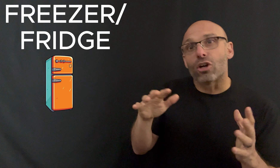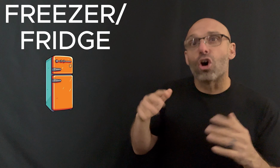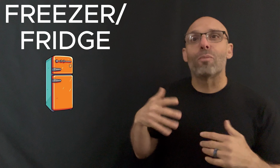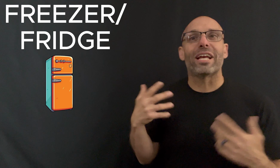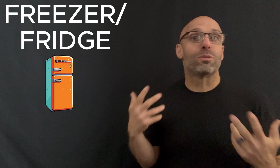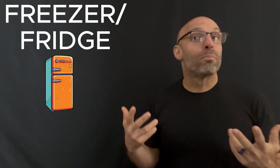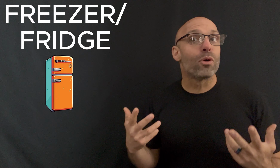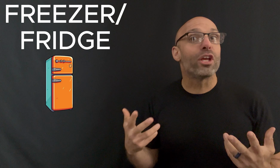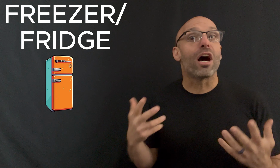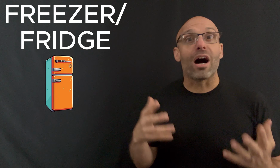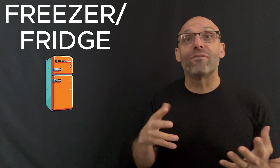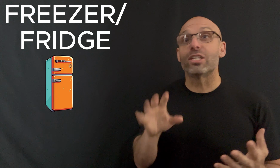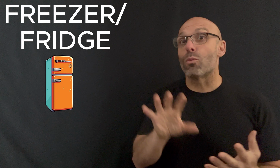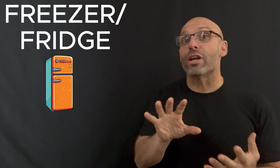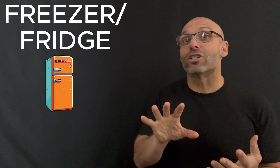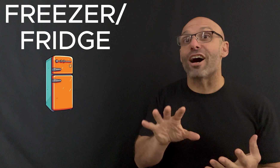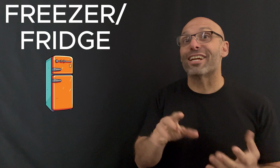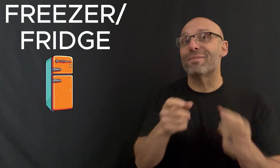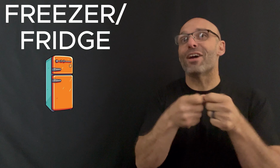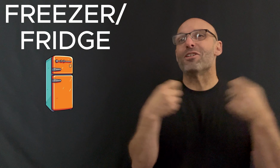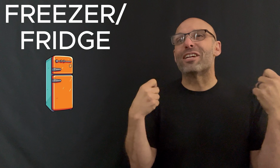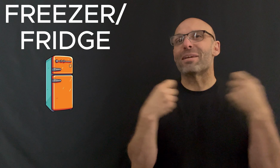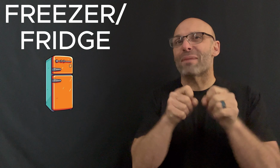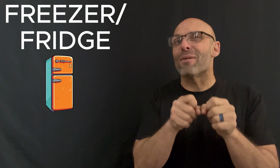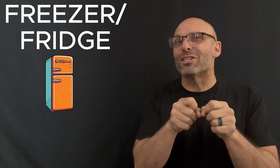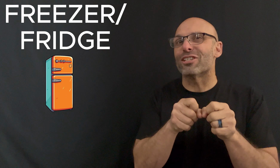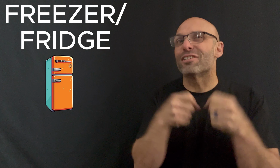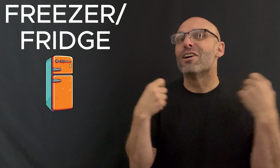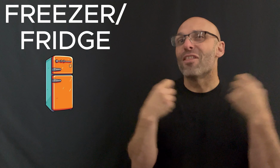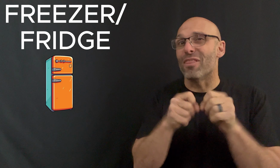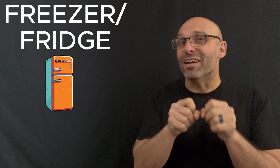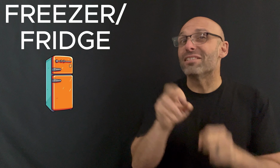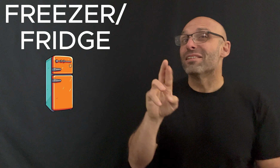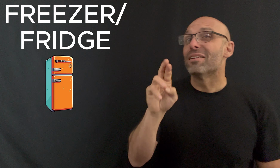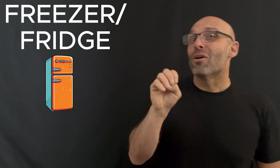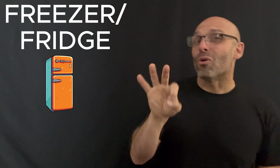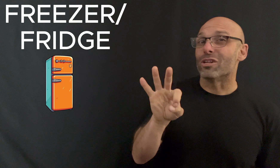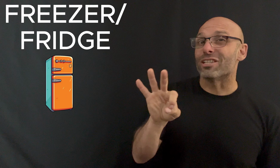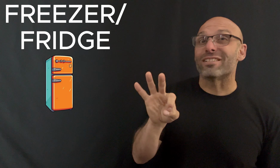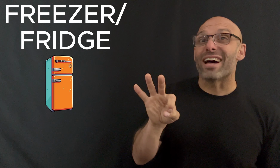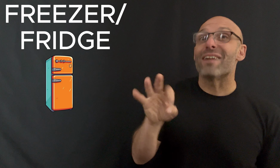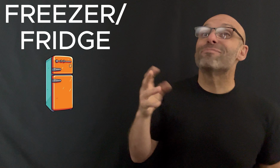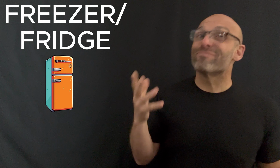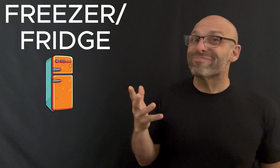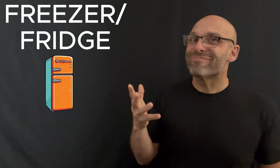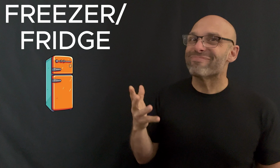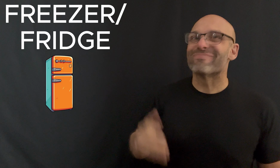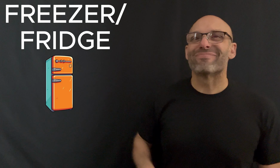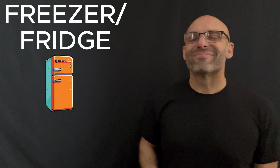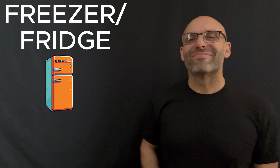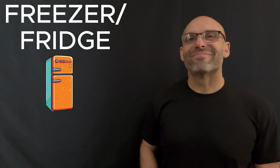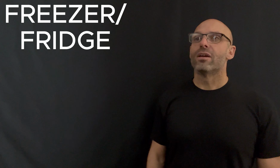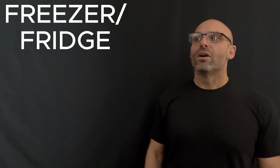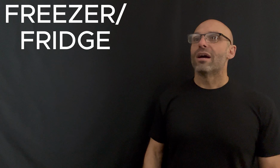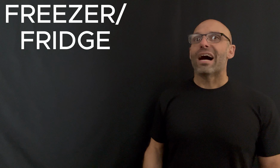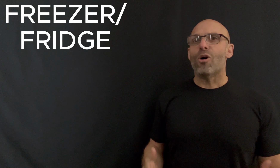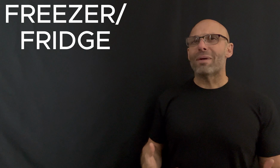home, it's pretty obvious what you're talking about and you can get by with just this or just that. How